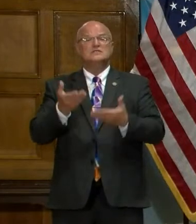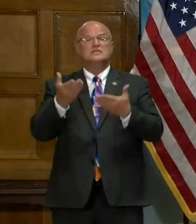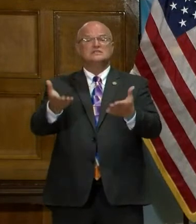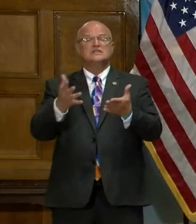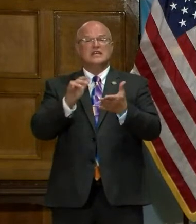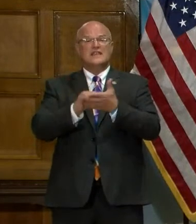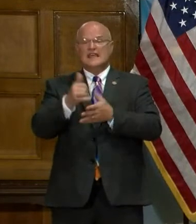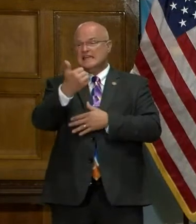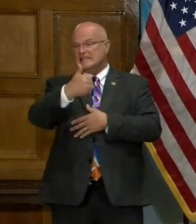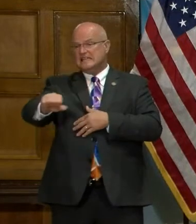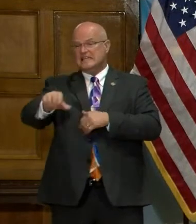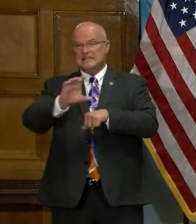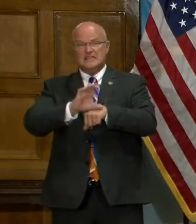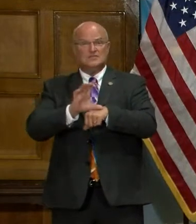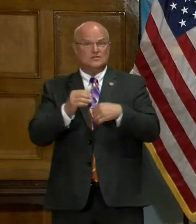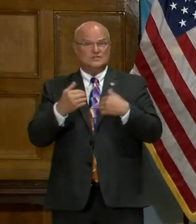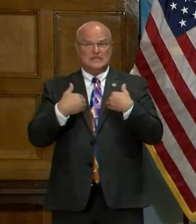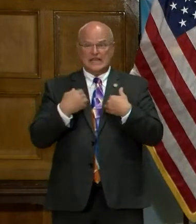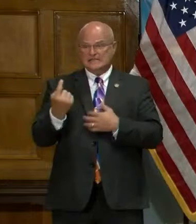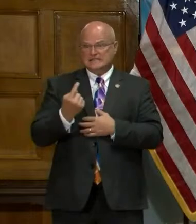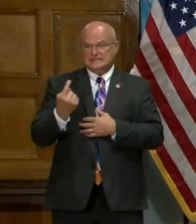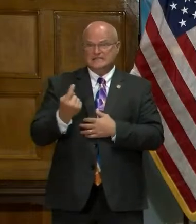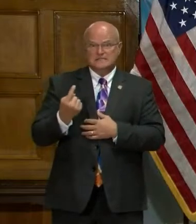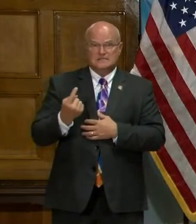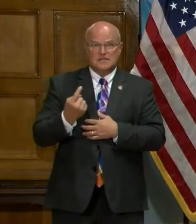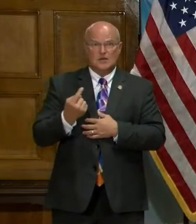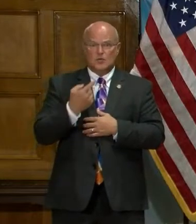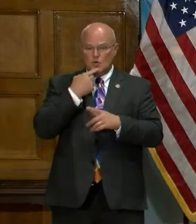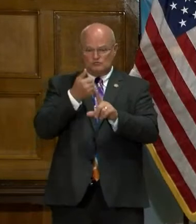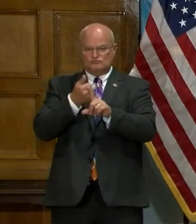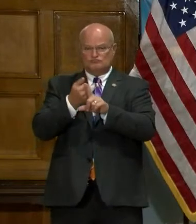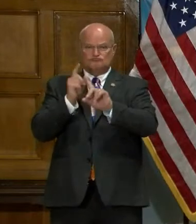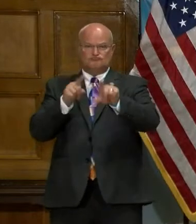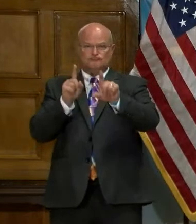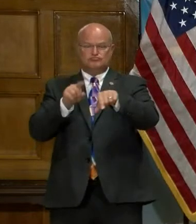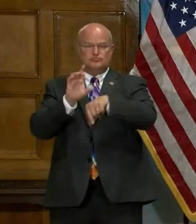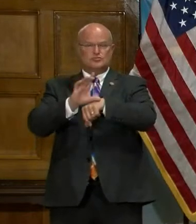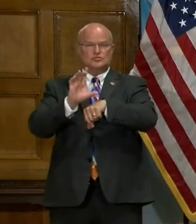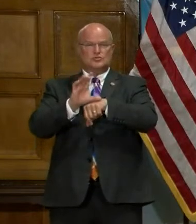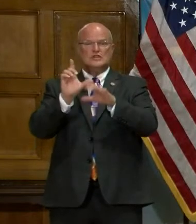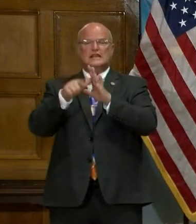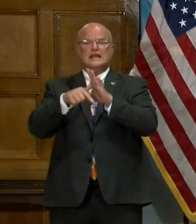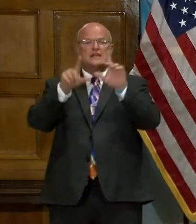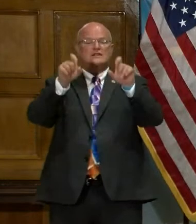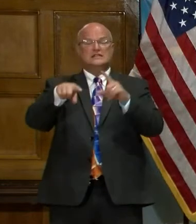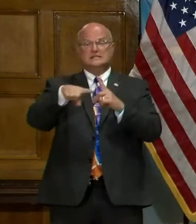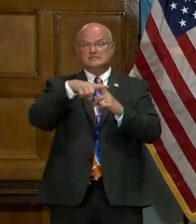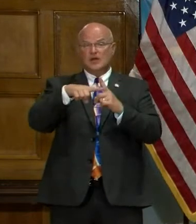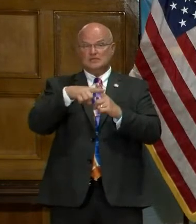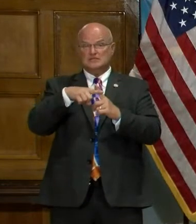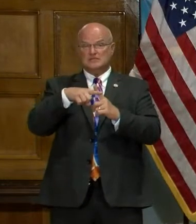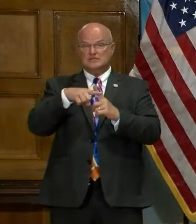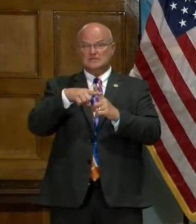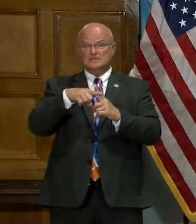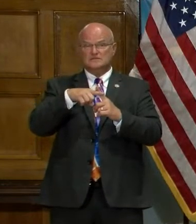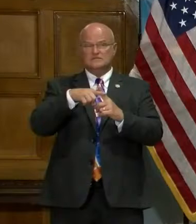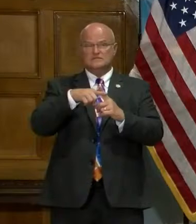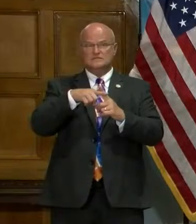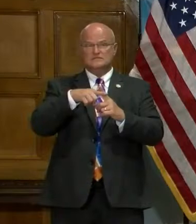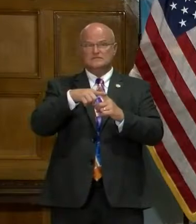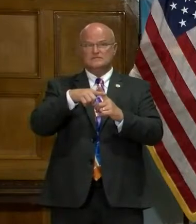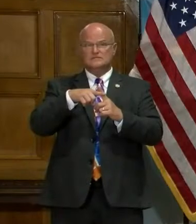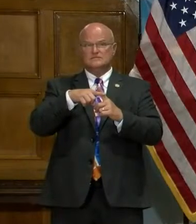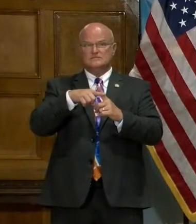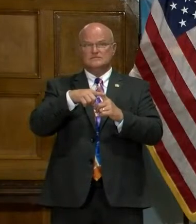suggest that any church that had someone who attended there who later tested positive would be